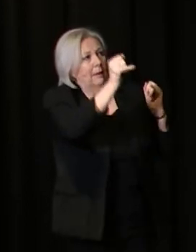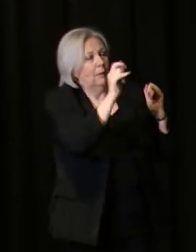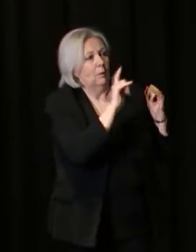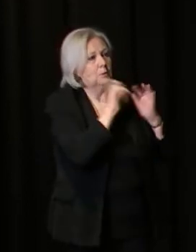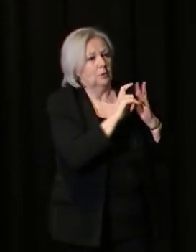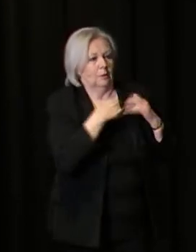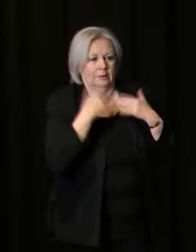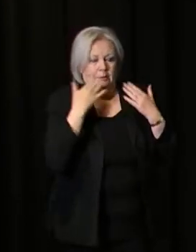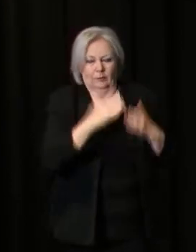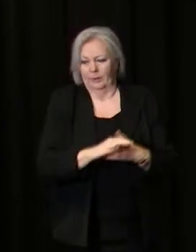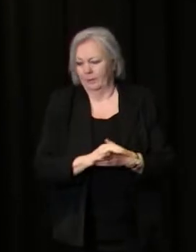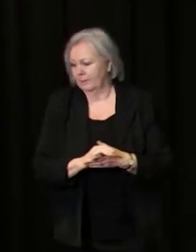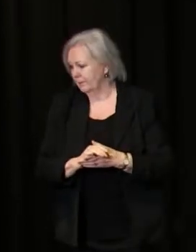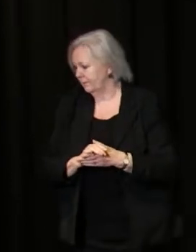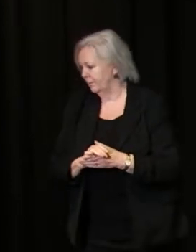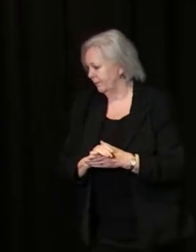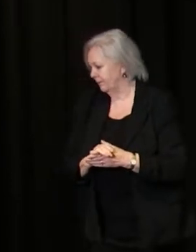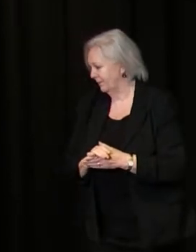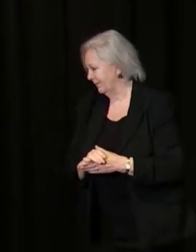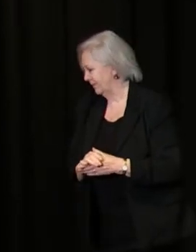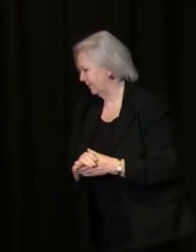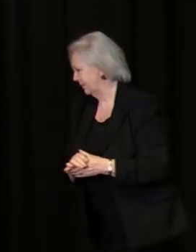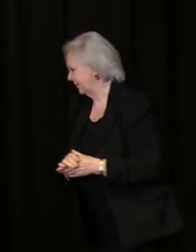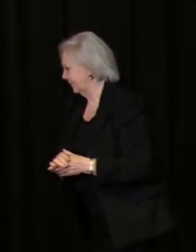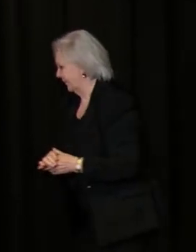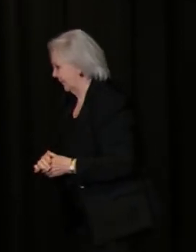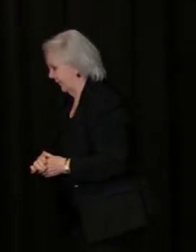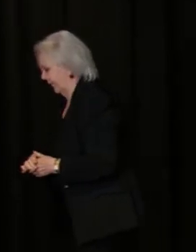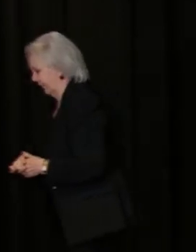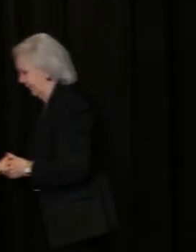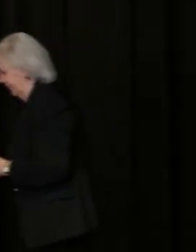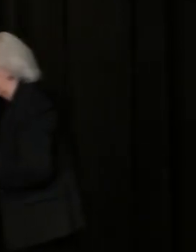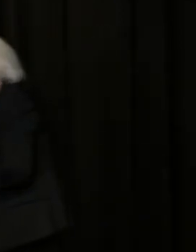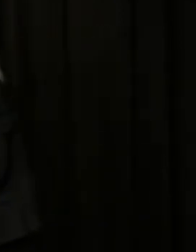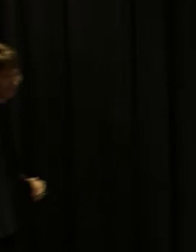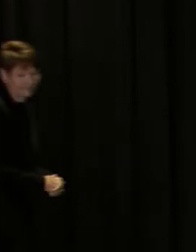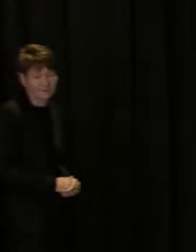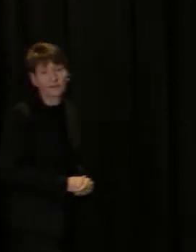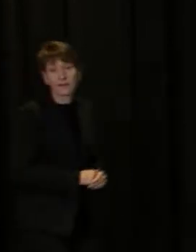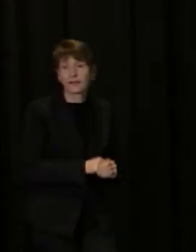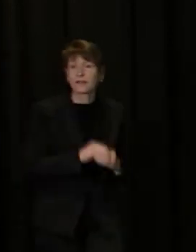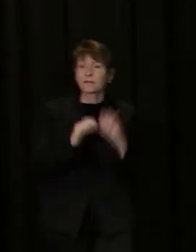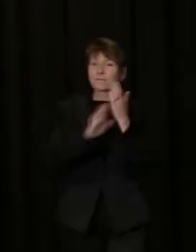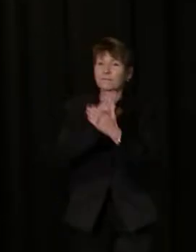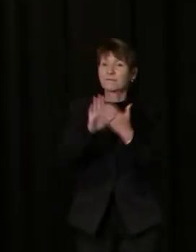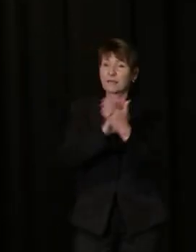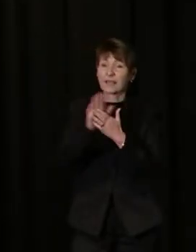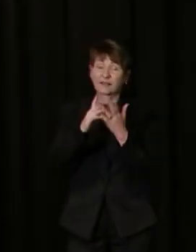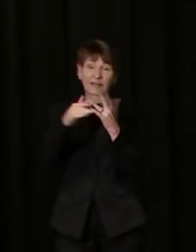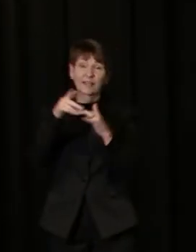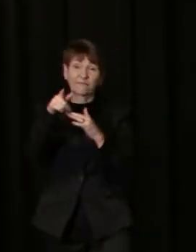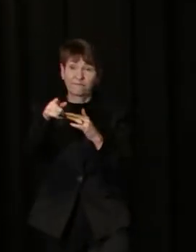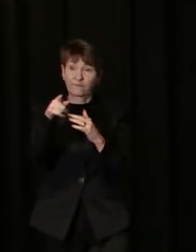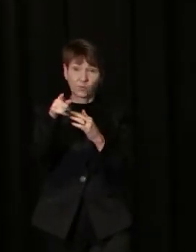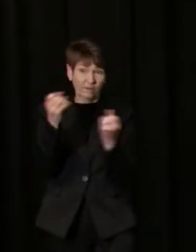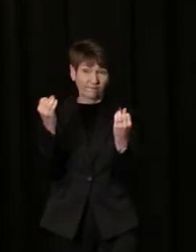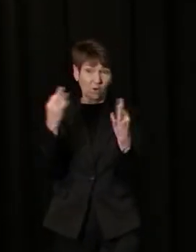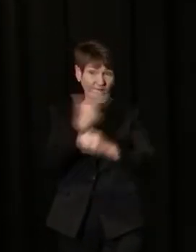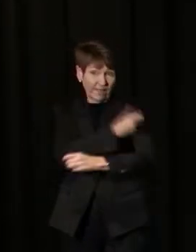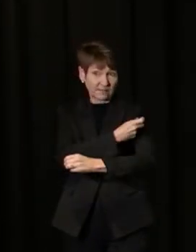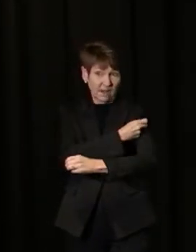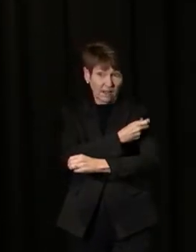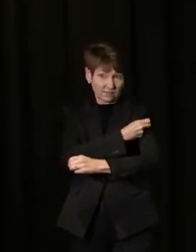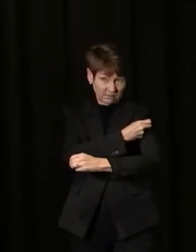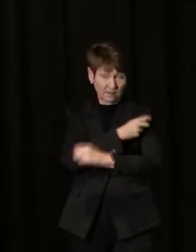that for an unvaccinated person. We'll have more to say about New South Wales Victorian border quite soon. I look forward to a joint announcement